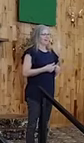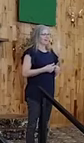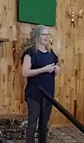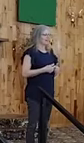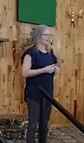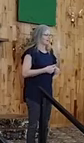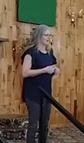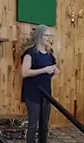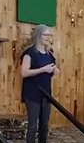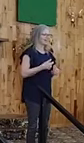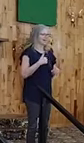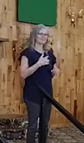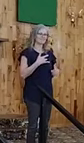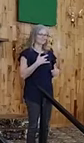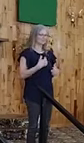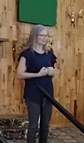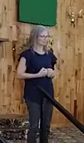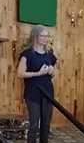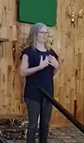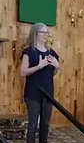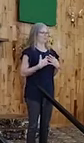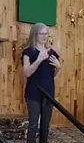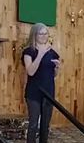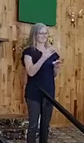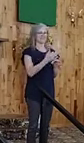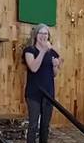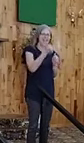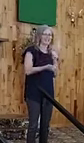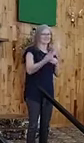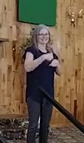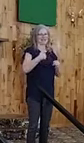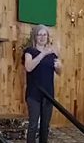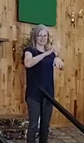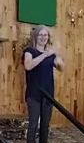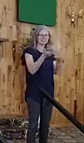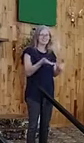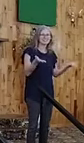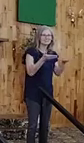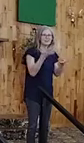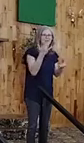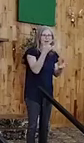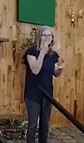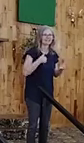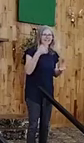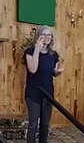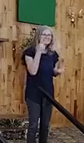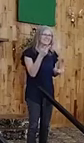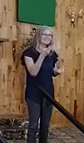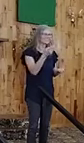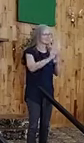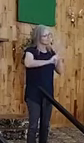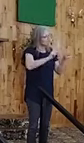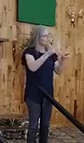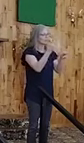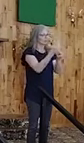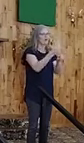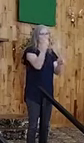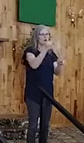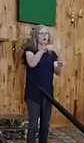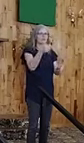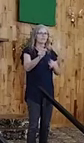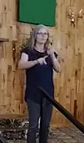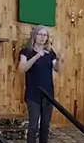an injection of faith every time I'm here, because I see caregivers.